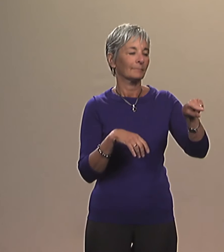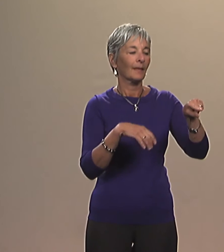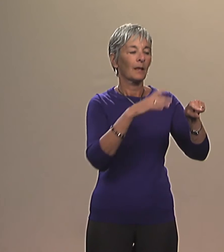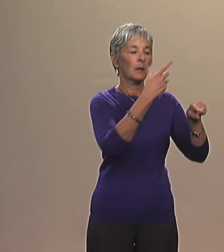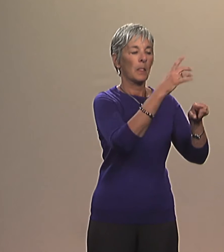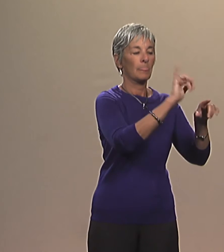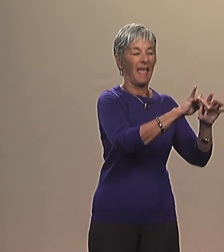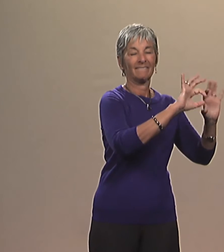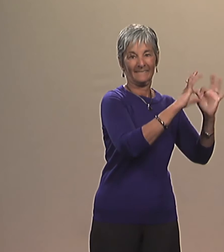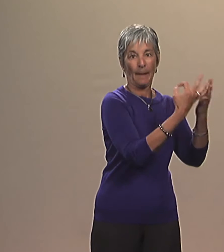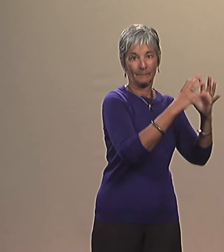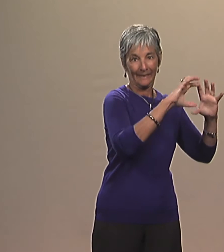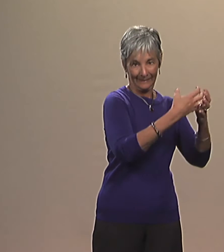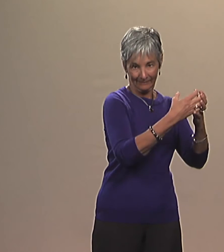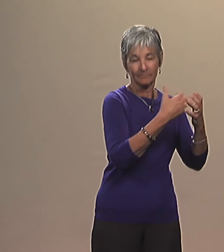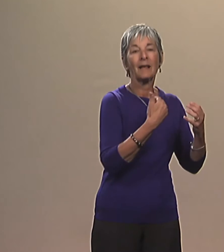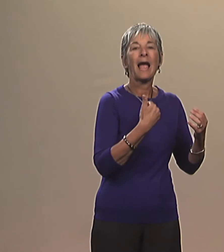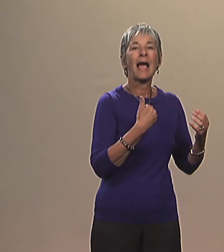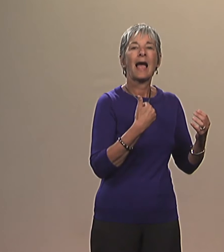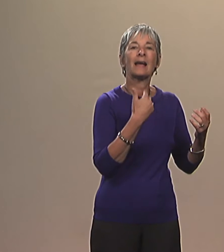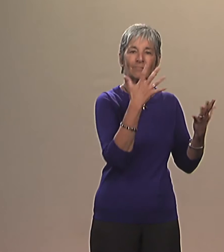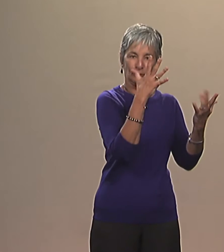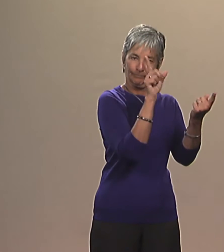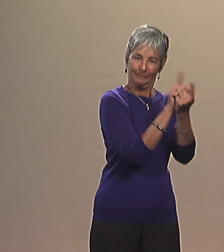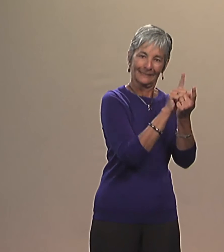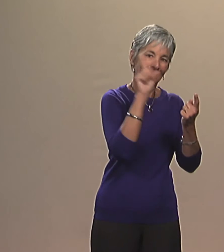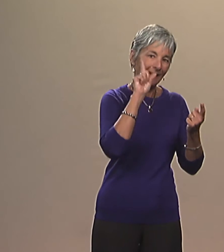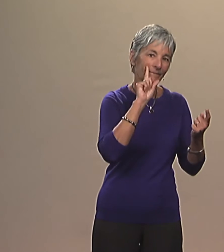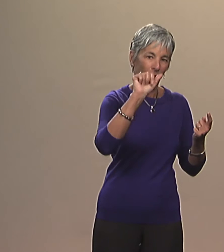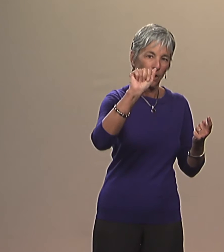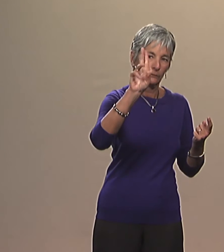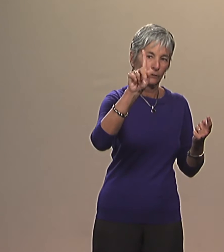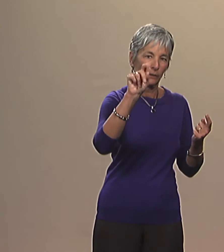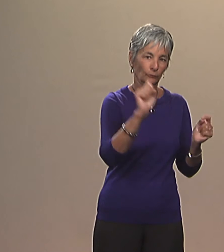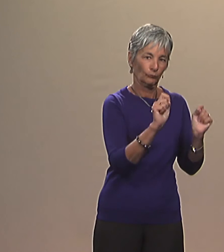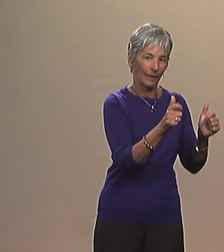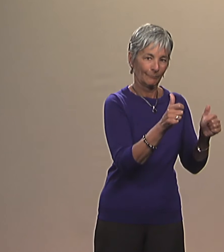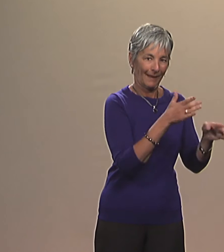One group of families had met deaf adults right away following the birth of their infant.